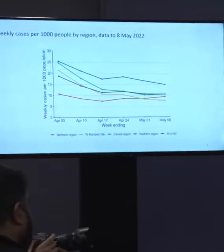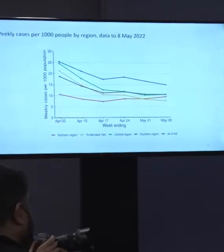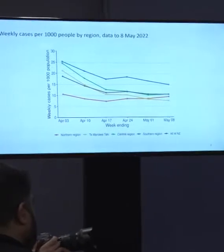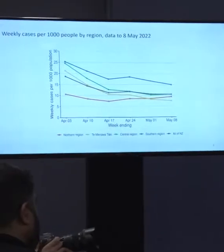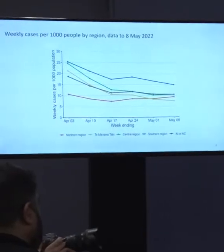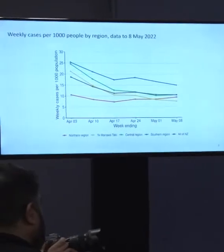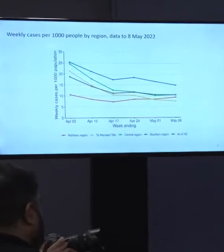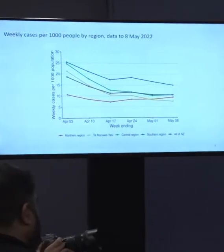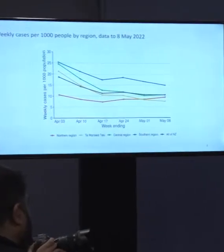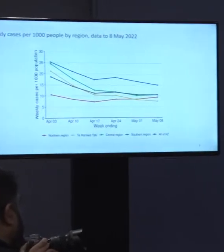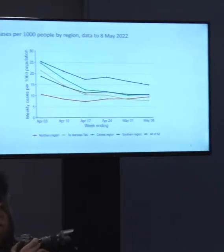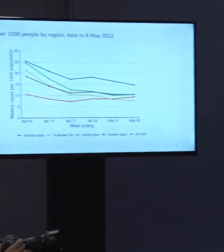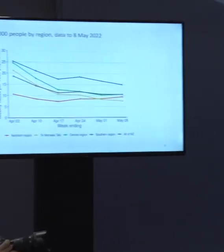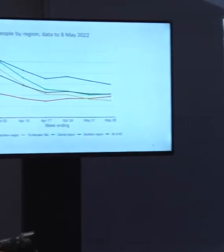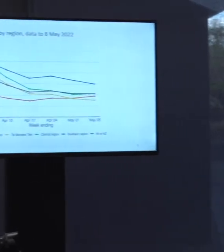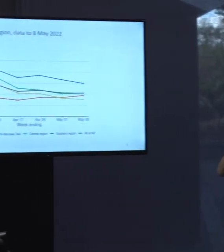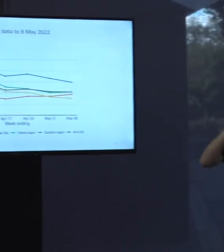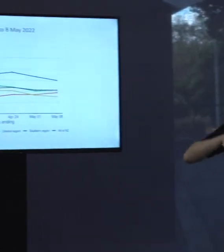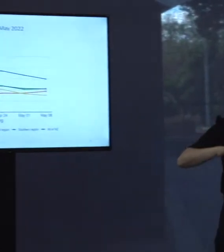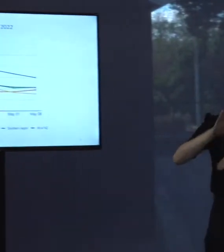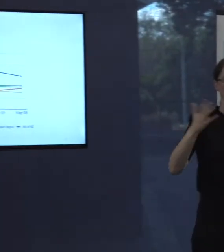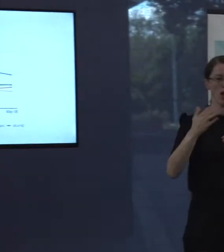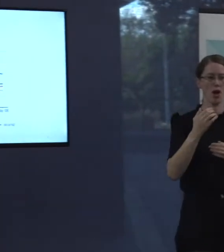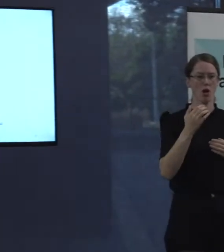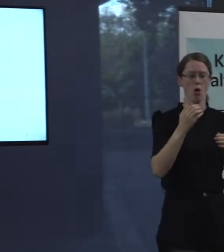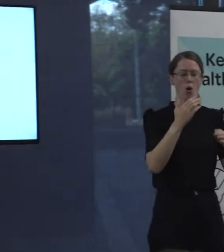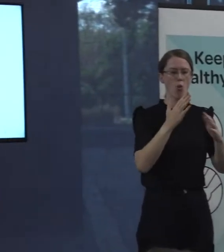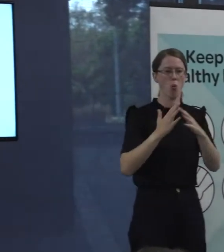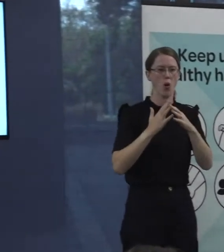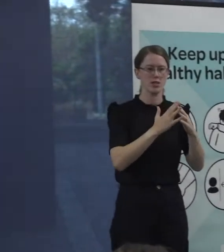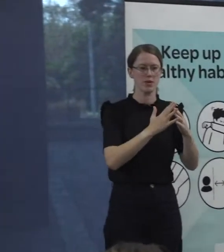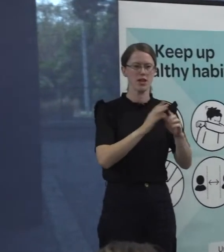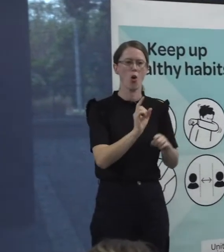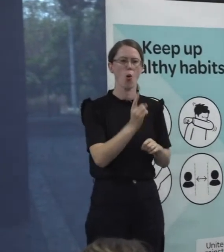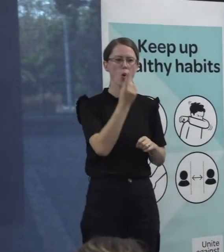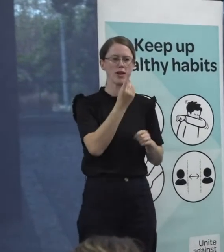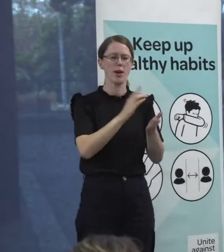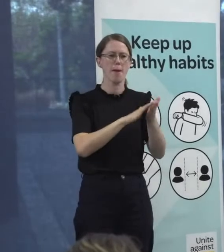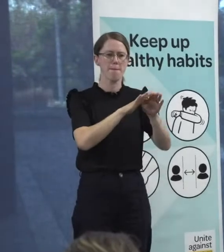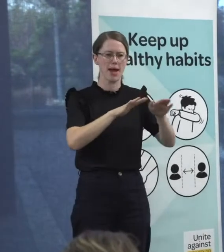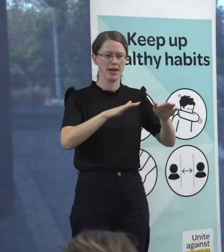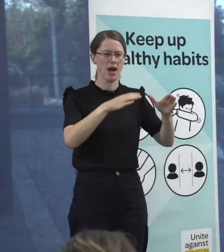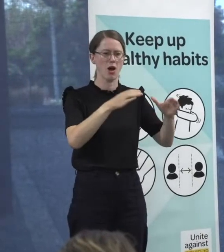7 of our DHB regions, Waitemata, Auckland and Counties Manukau.